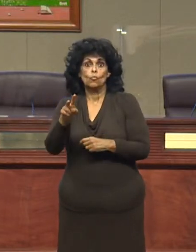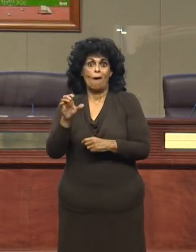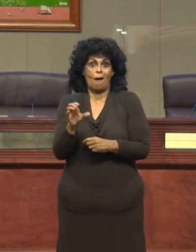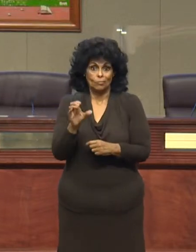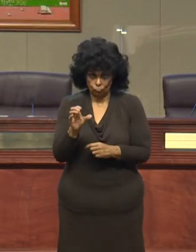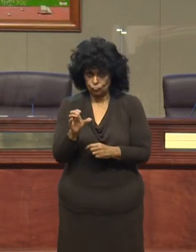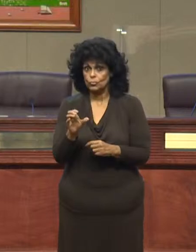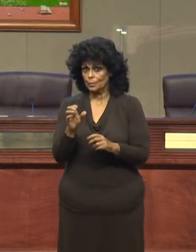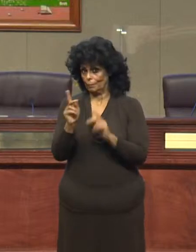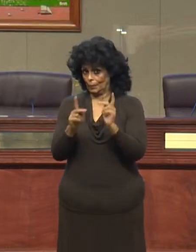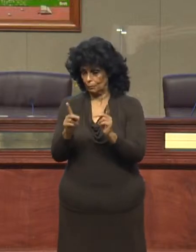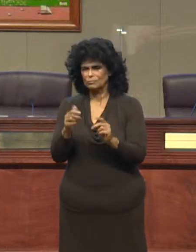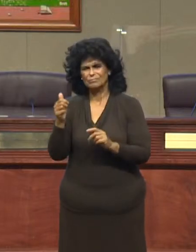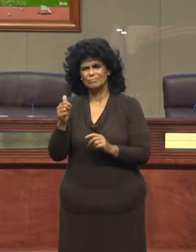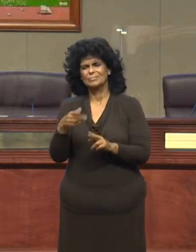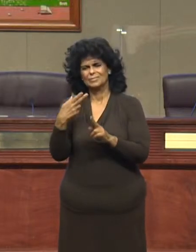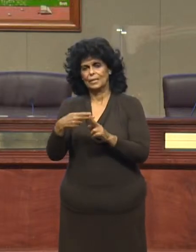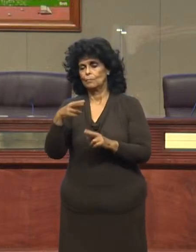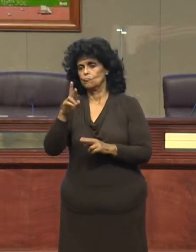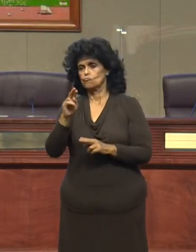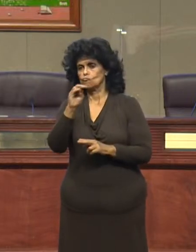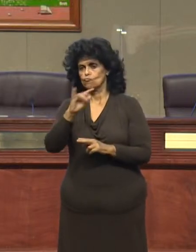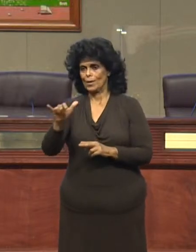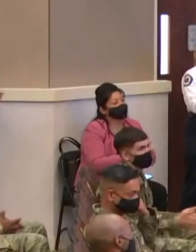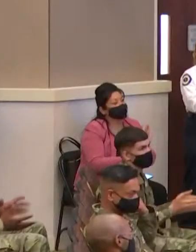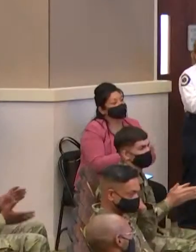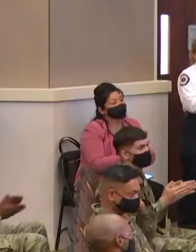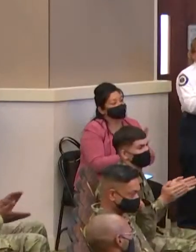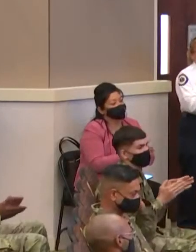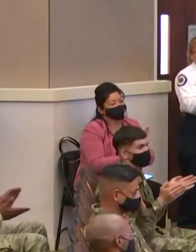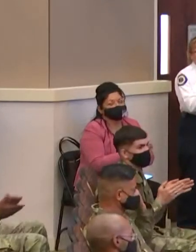the situational reports to the state and county.